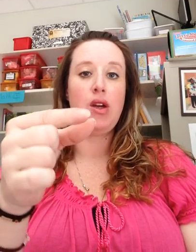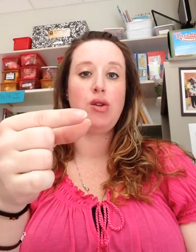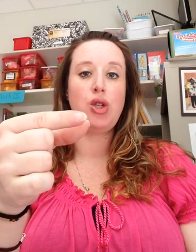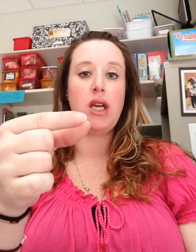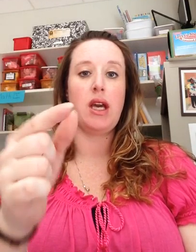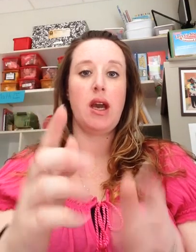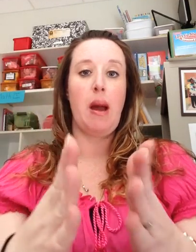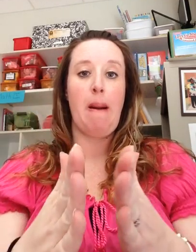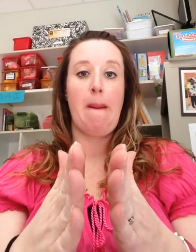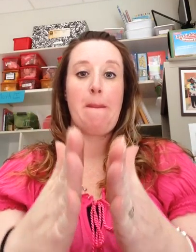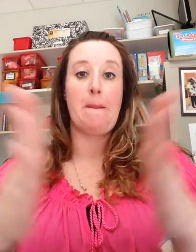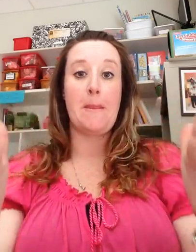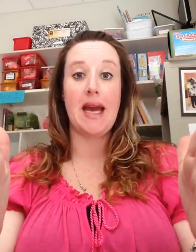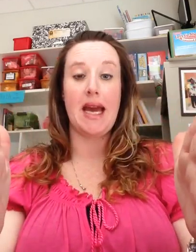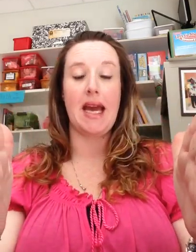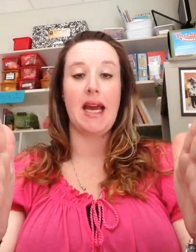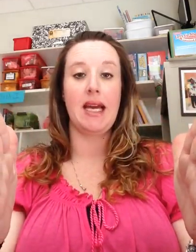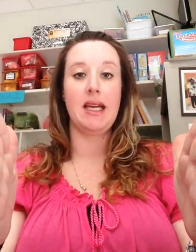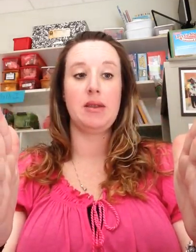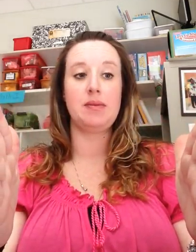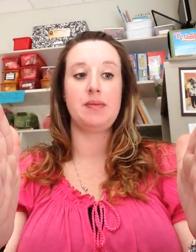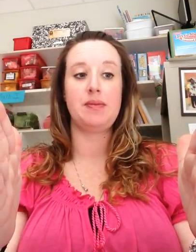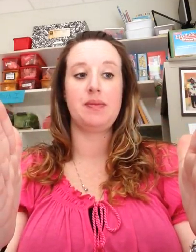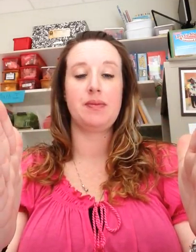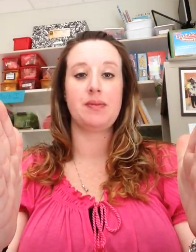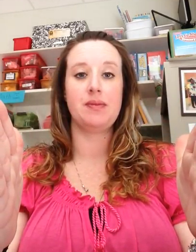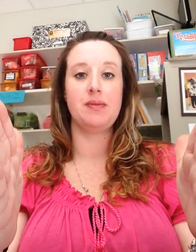B-I-G, big.